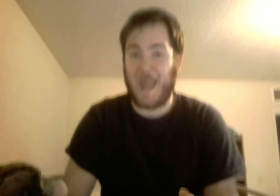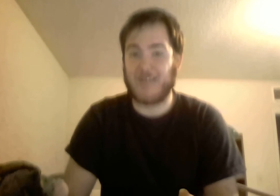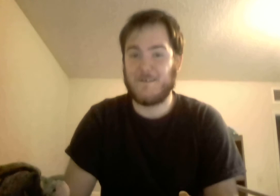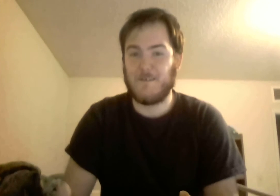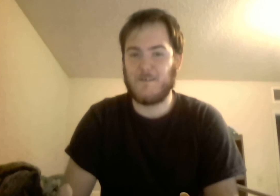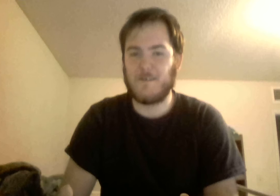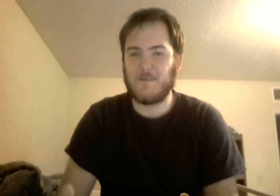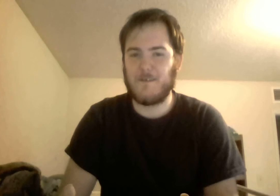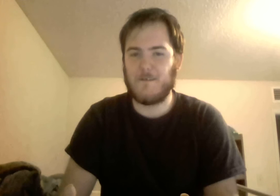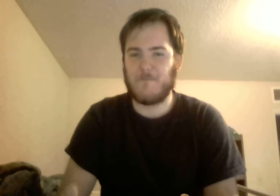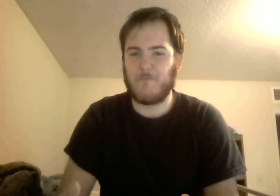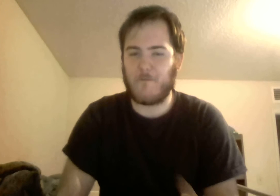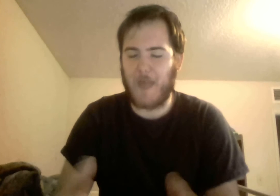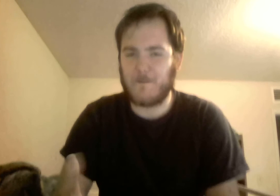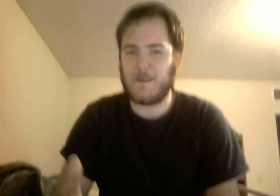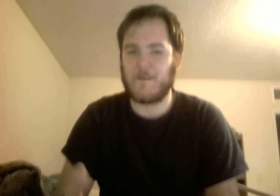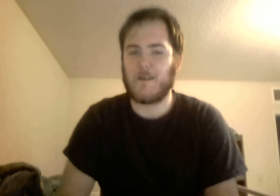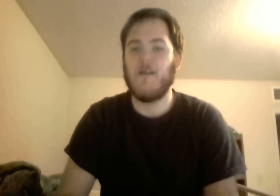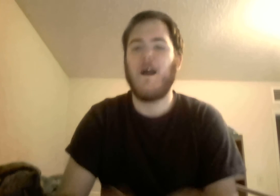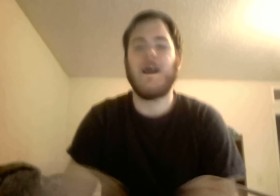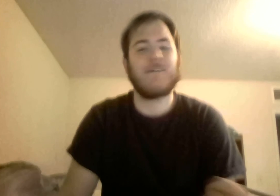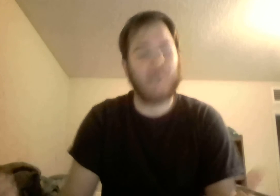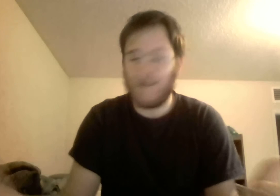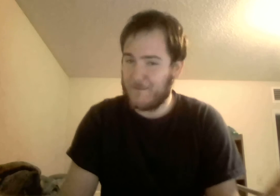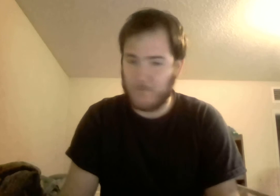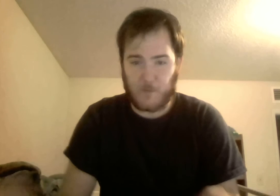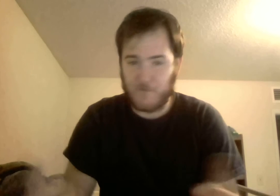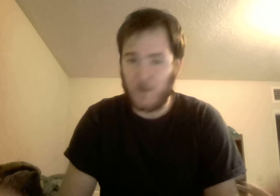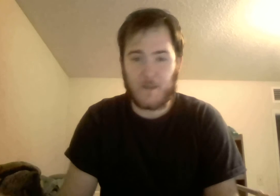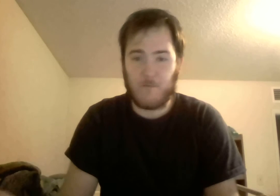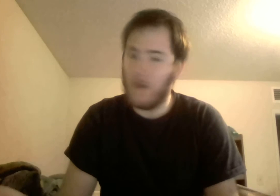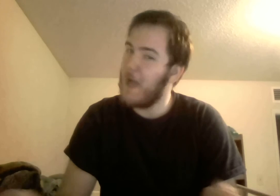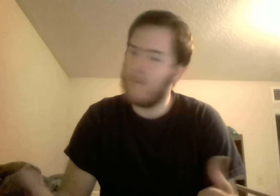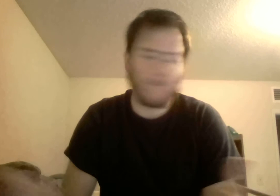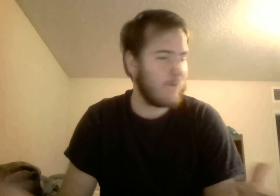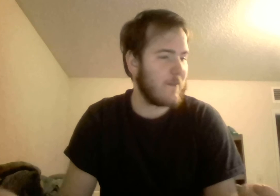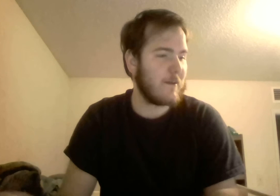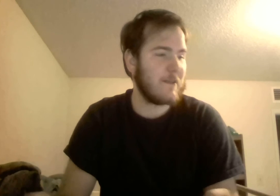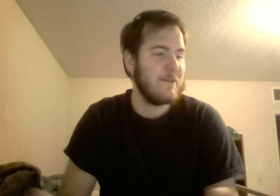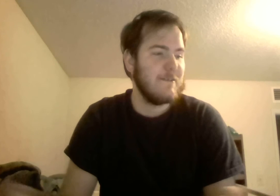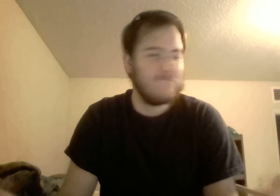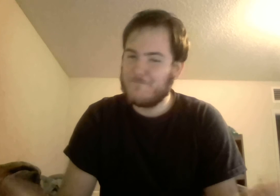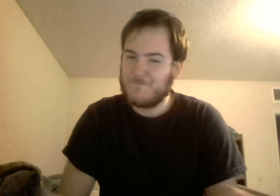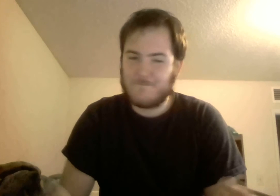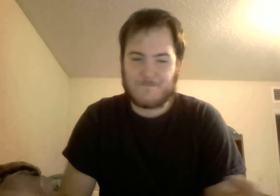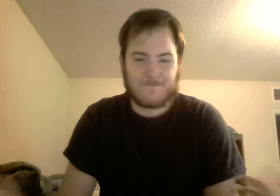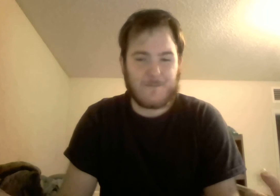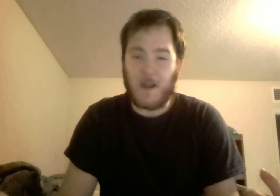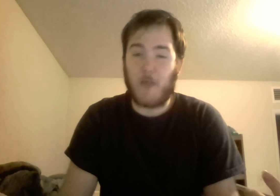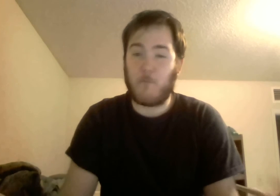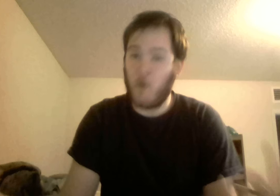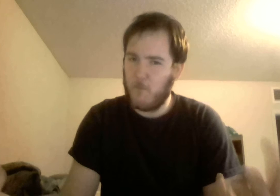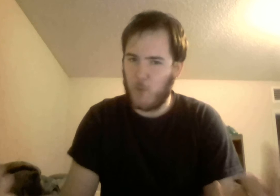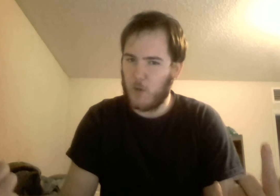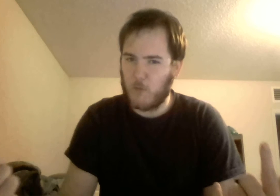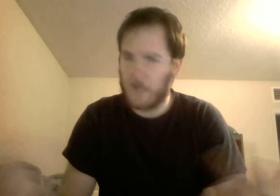that. With that scene there. I put it spoiling you what happens, but it's like, I'll put it spoiler warning,